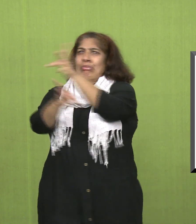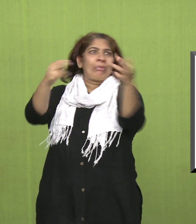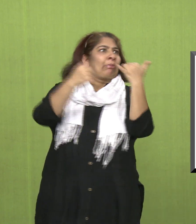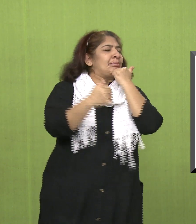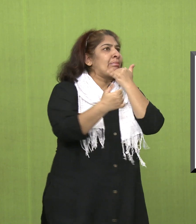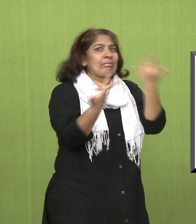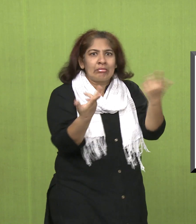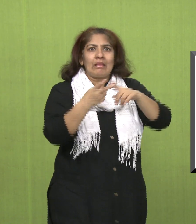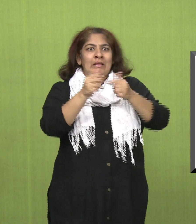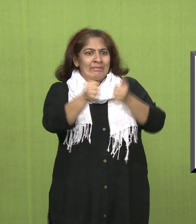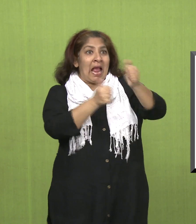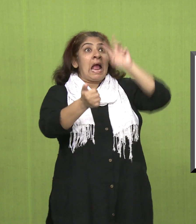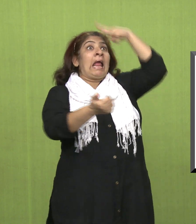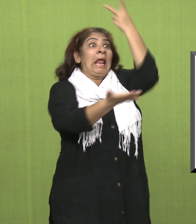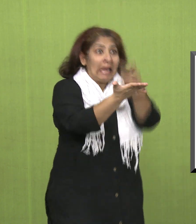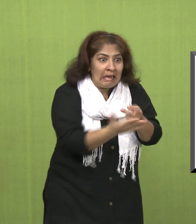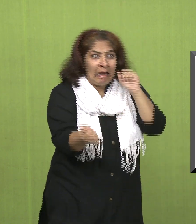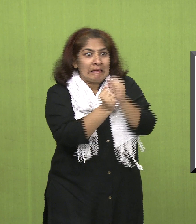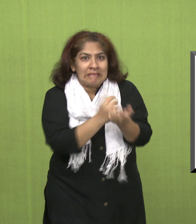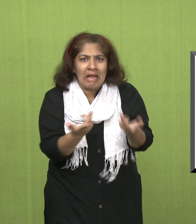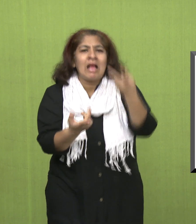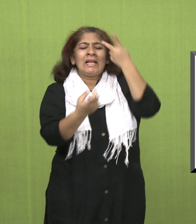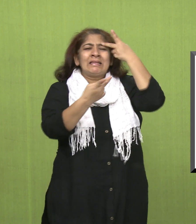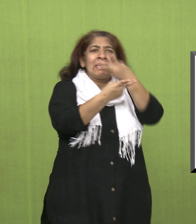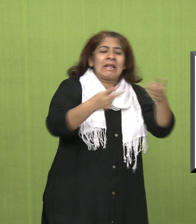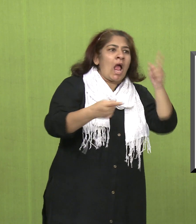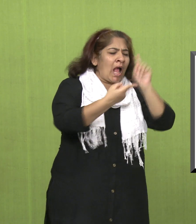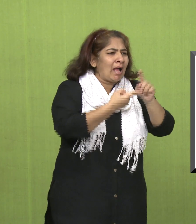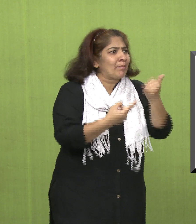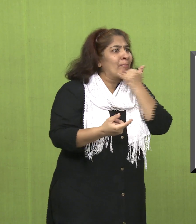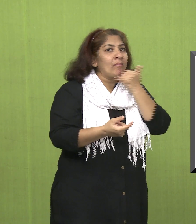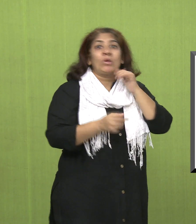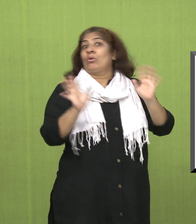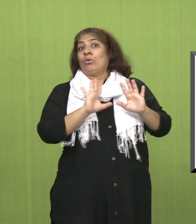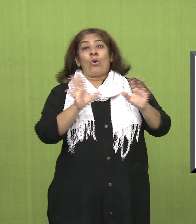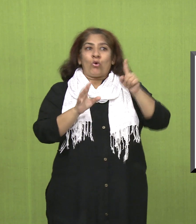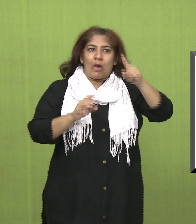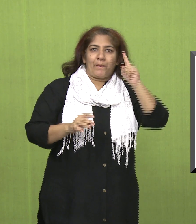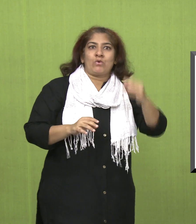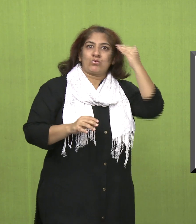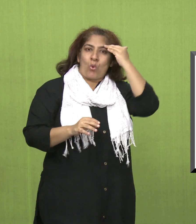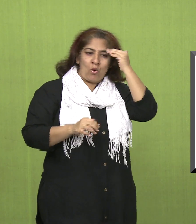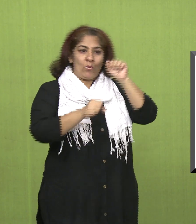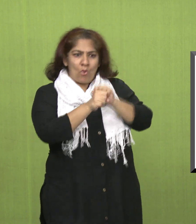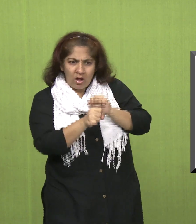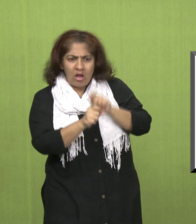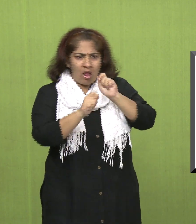new processes and the new technology and the new work, they are not aware. So you can meet with any